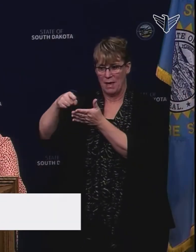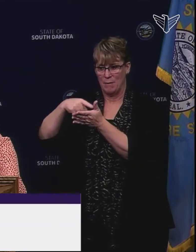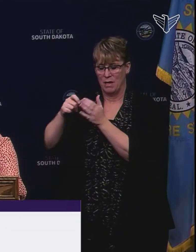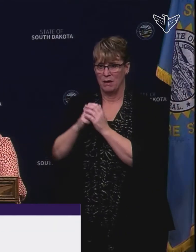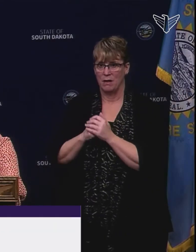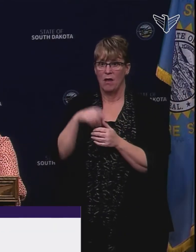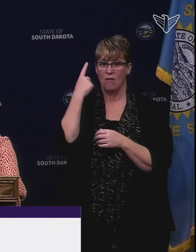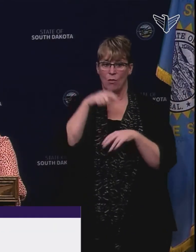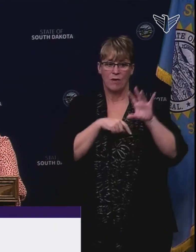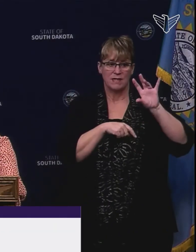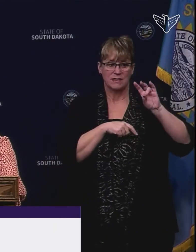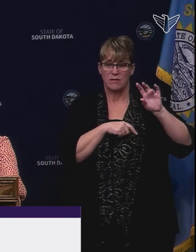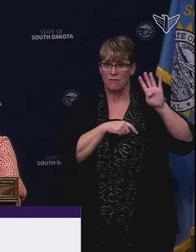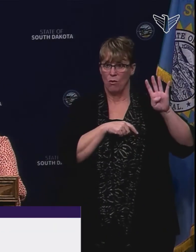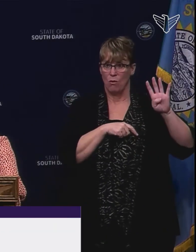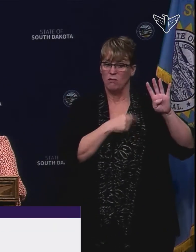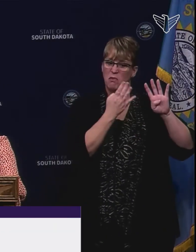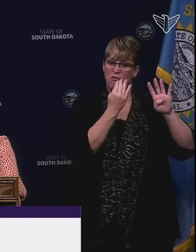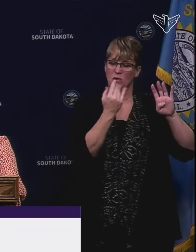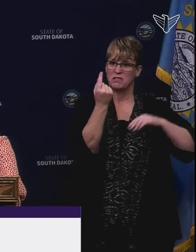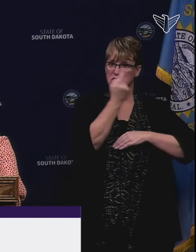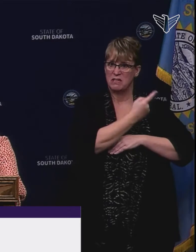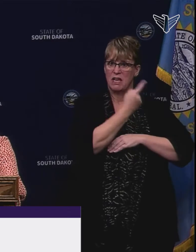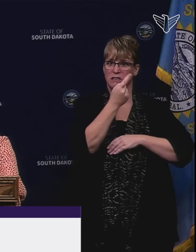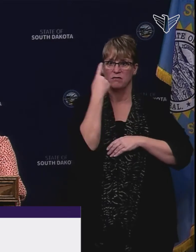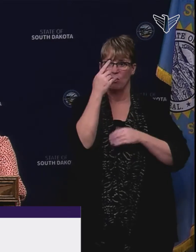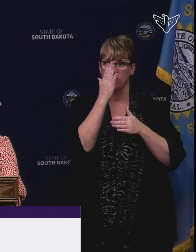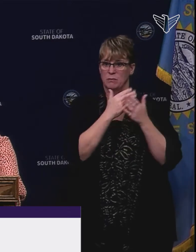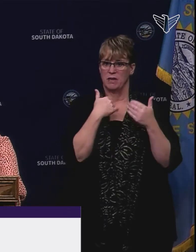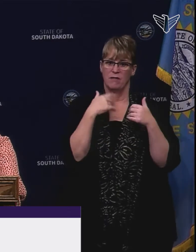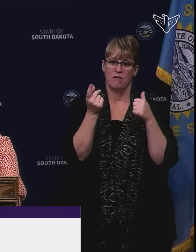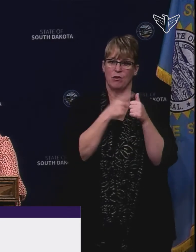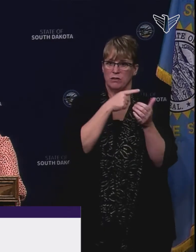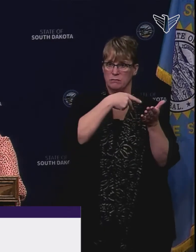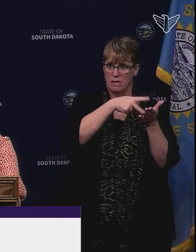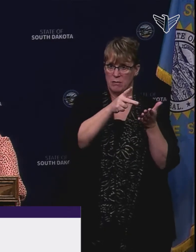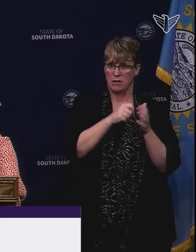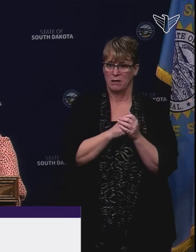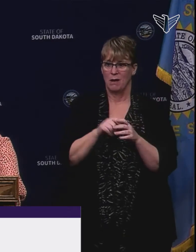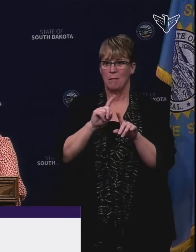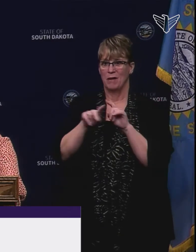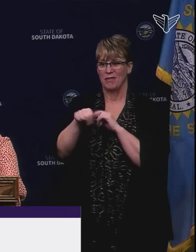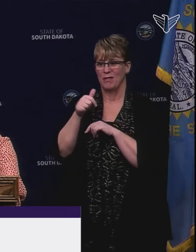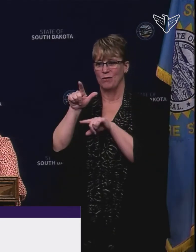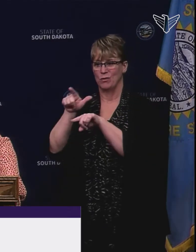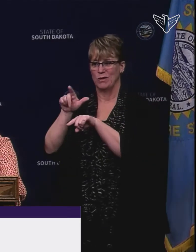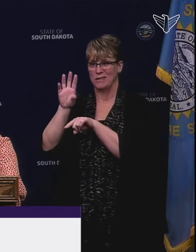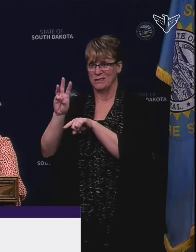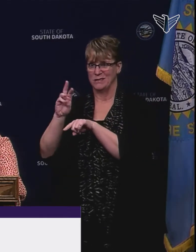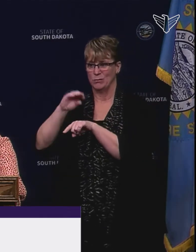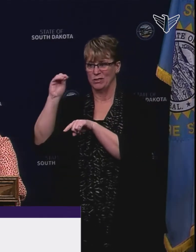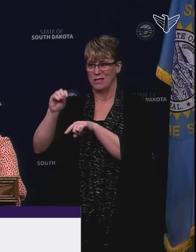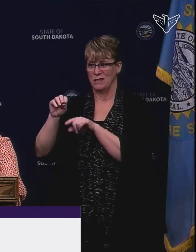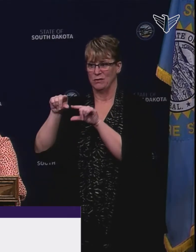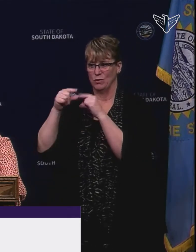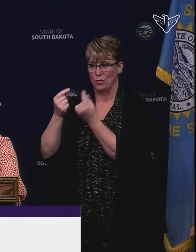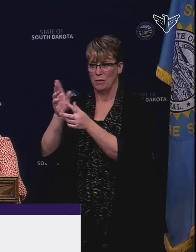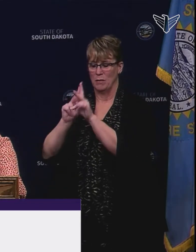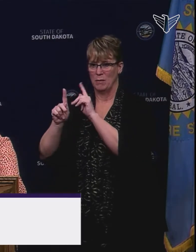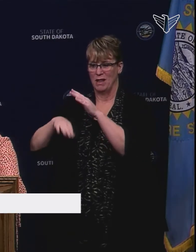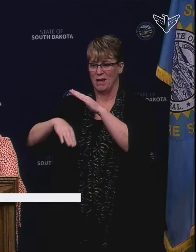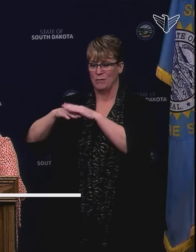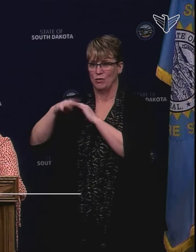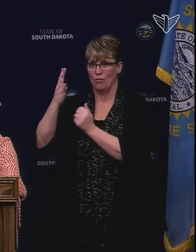the 74%, it takes about 14 days for somebody to get a first payment. But for the other 26%, it may take upwards of